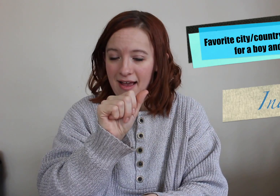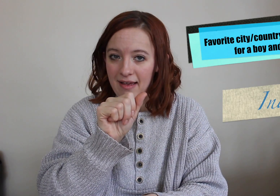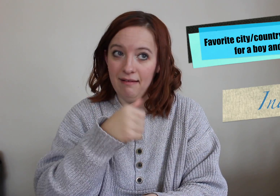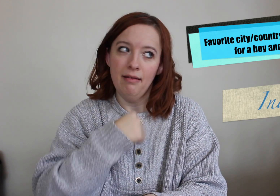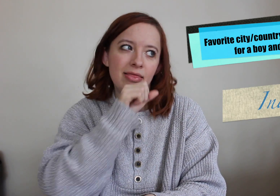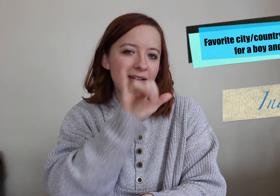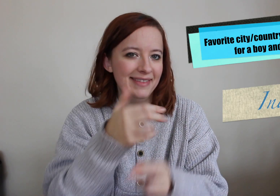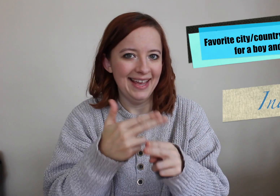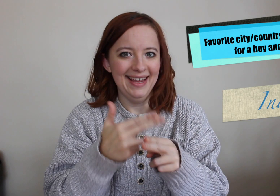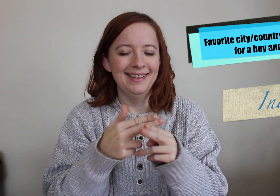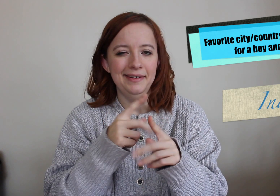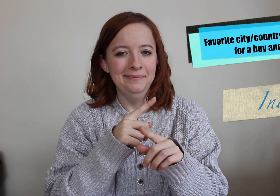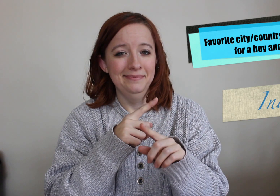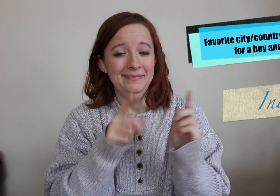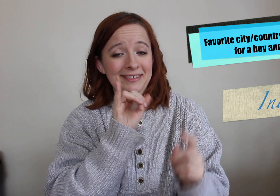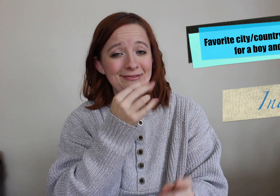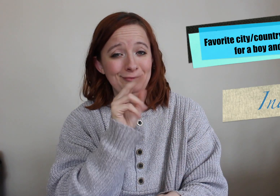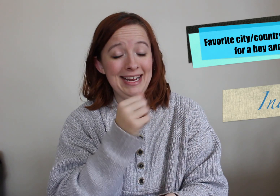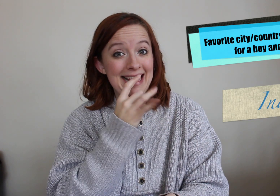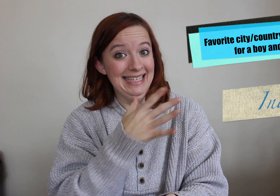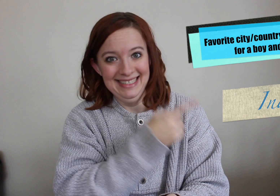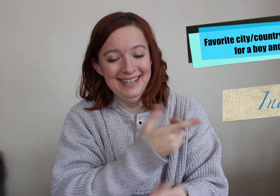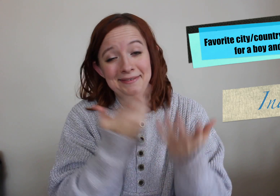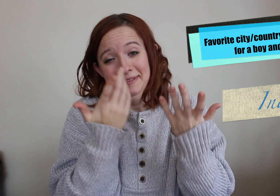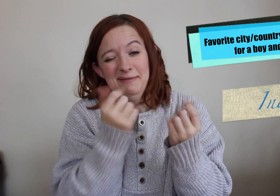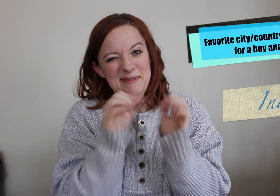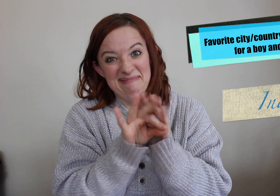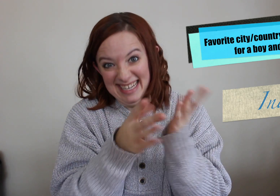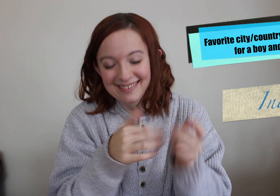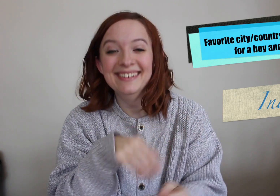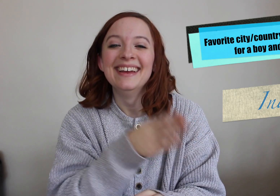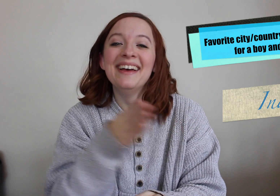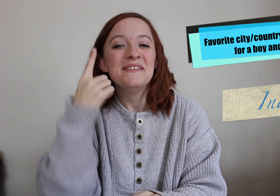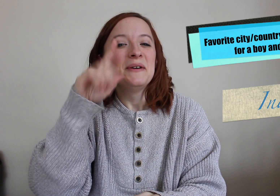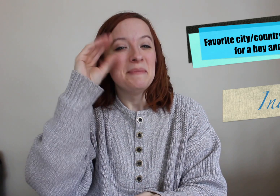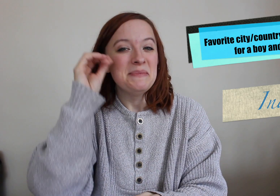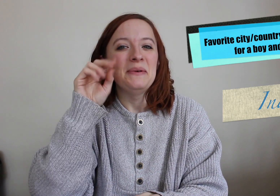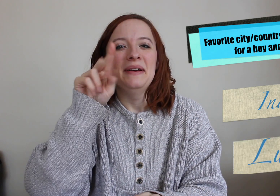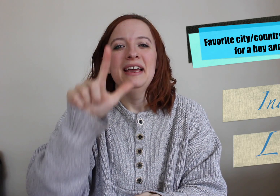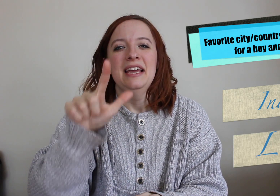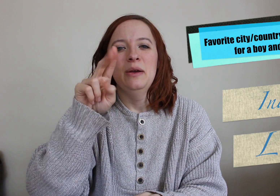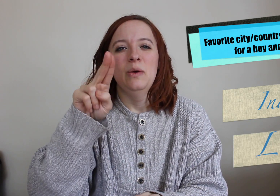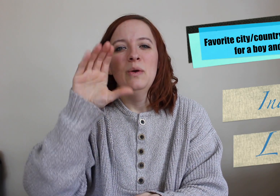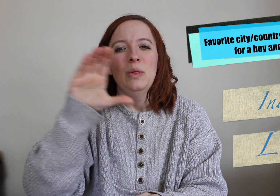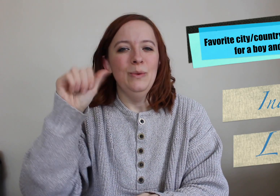India. I love that name, but Jenna hates that name, so we won't use it. And then for a boy, I